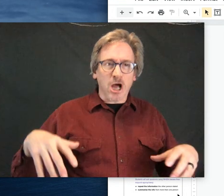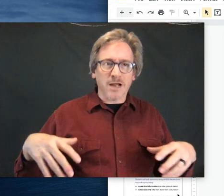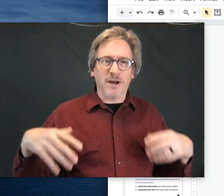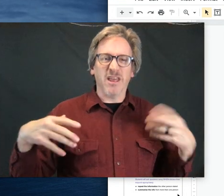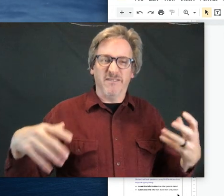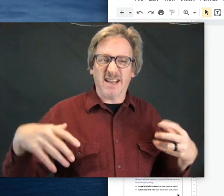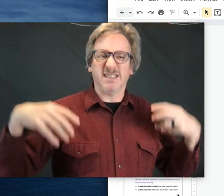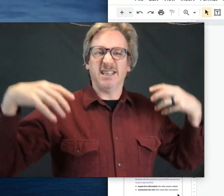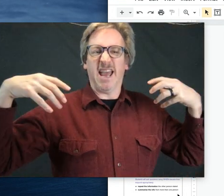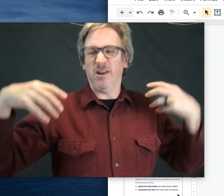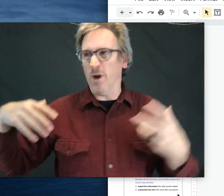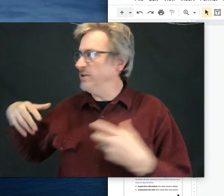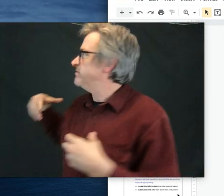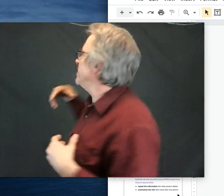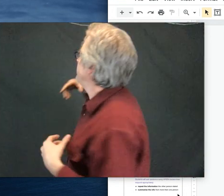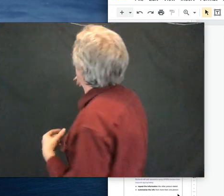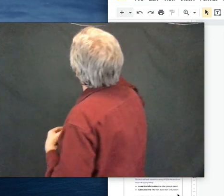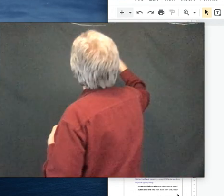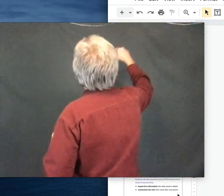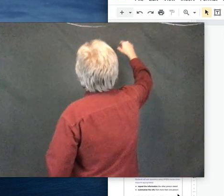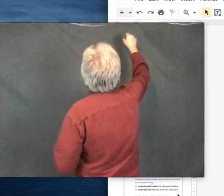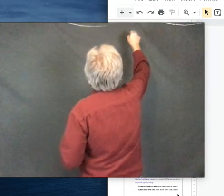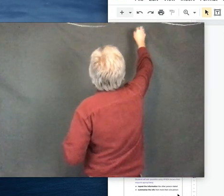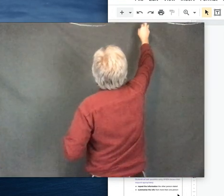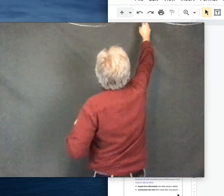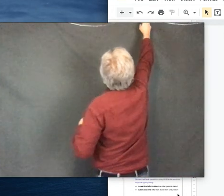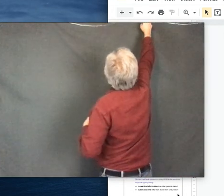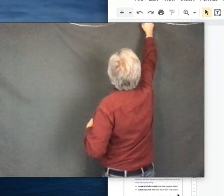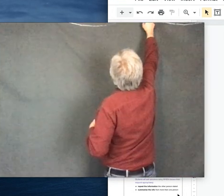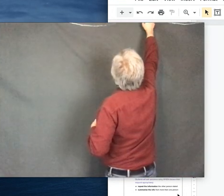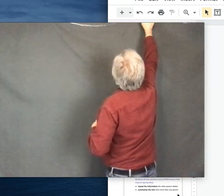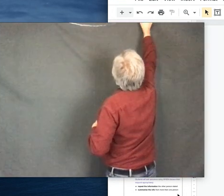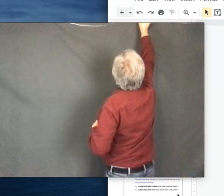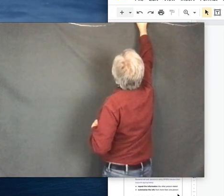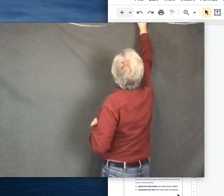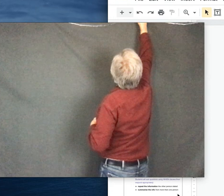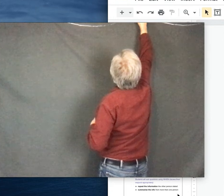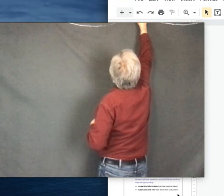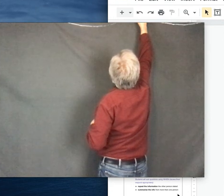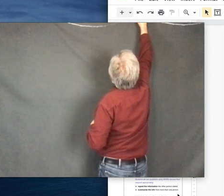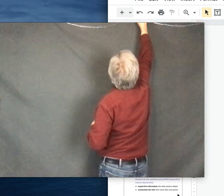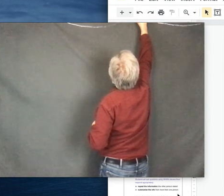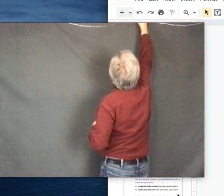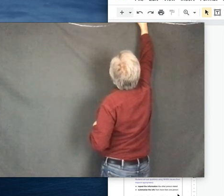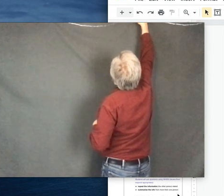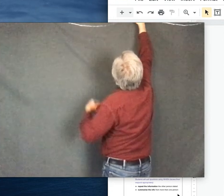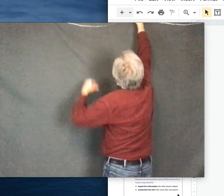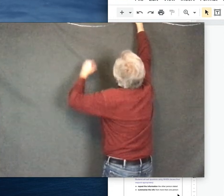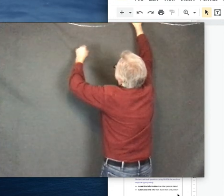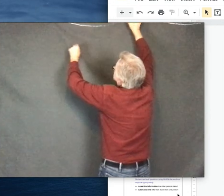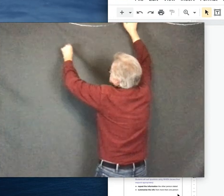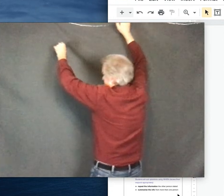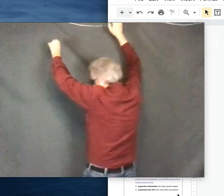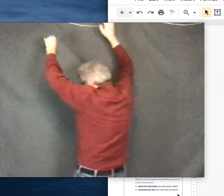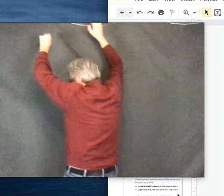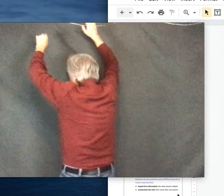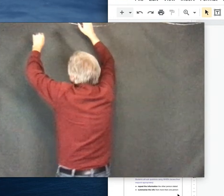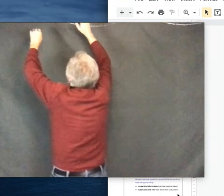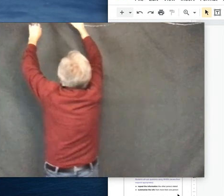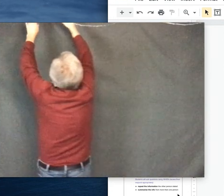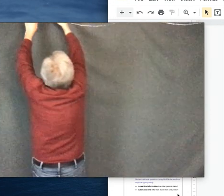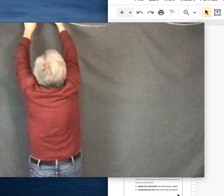How to talk about events and when you've done them and stuff like that. This is